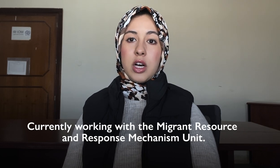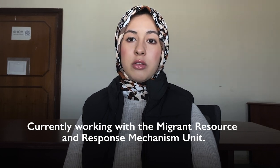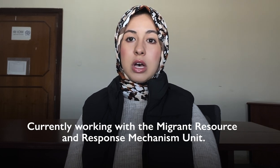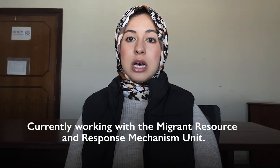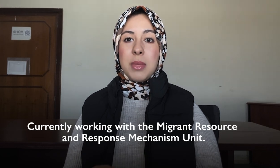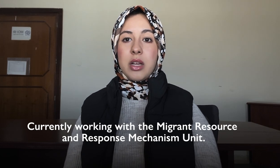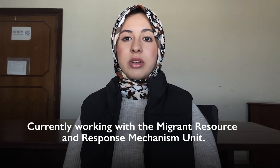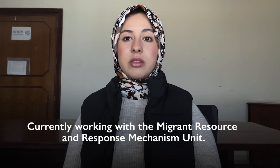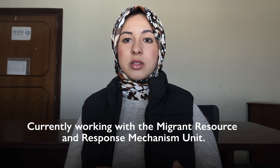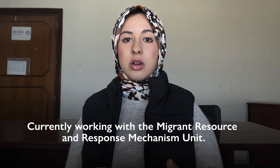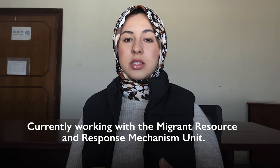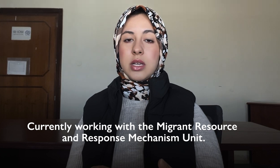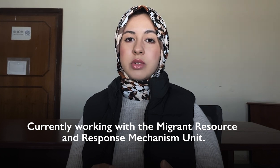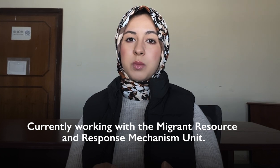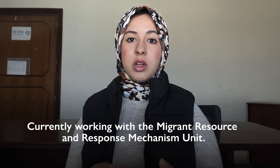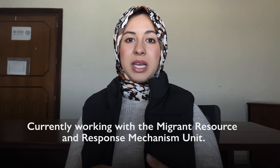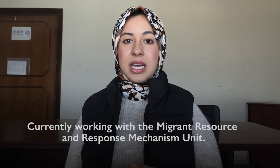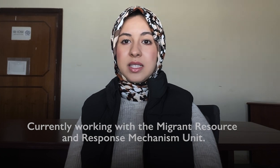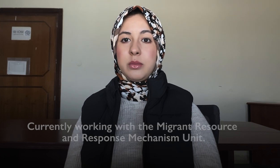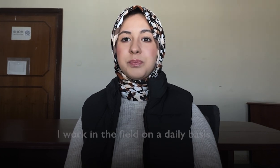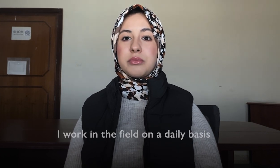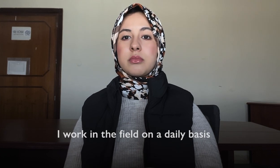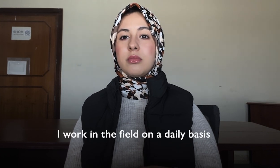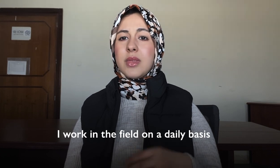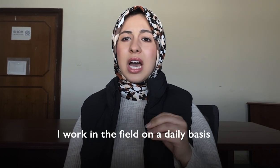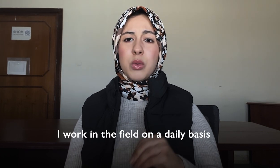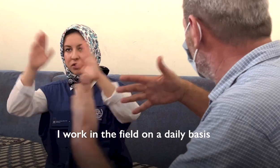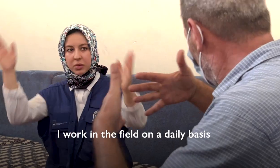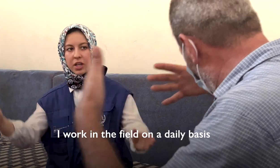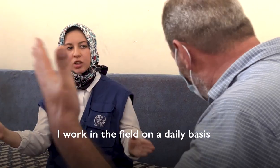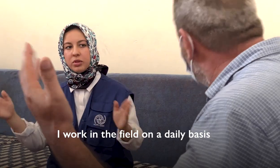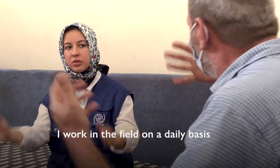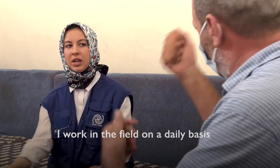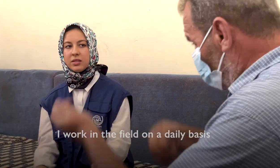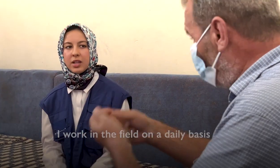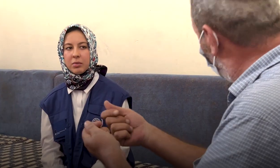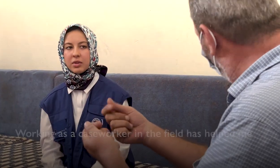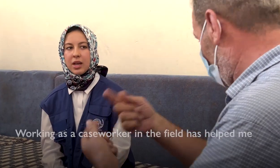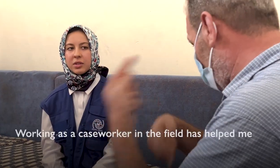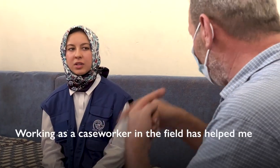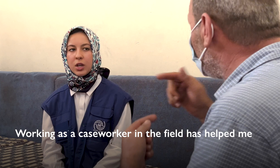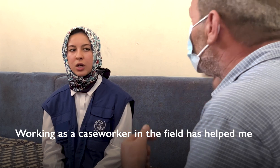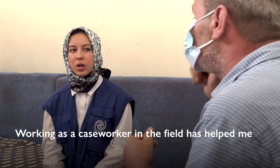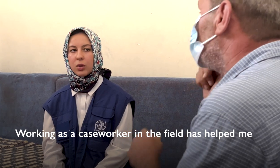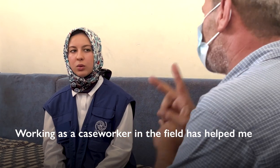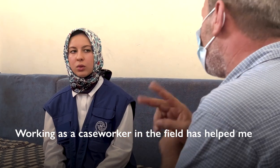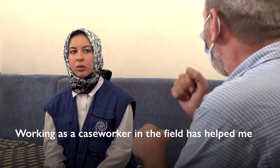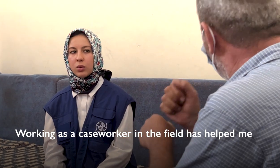of Migrants Resource and Response Mechanism. I work in the field on a daily basis and working as a caseworker in the